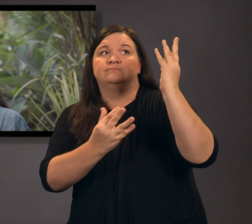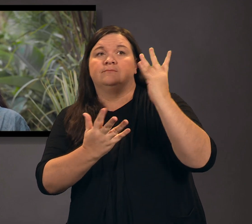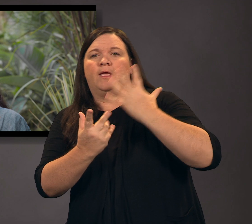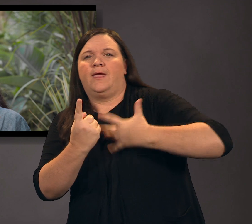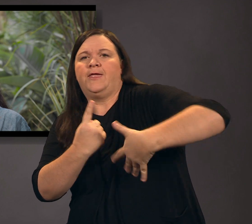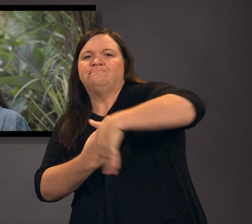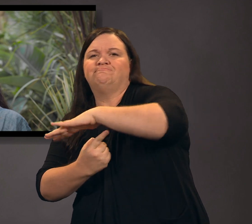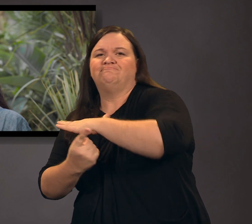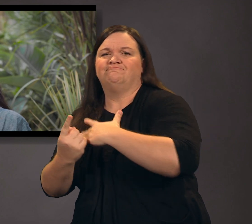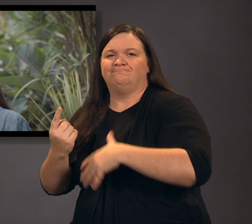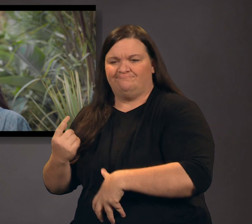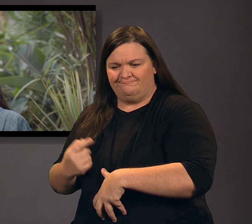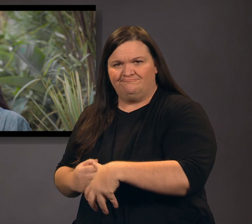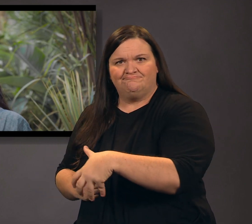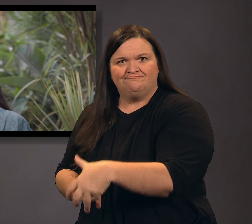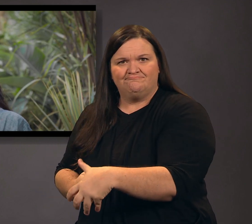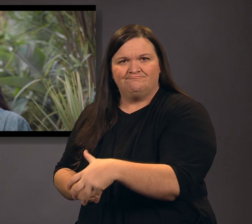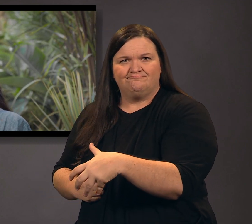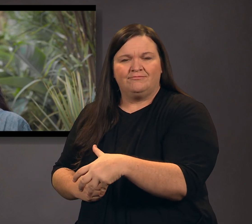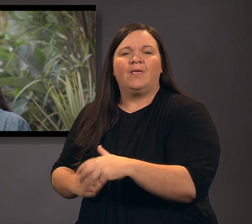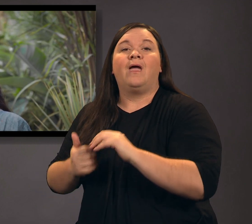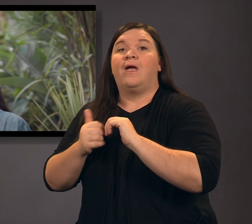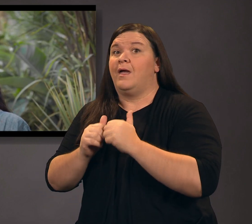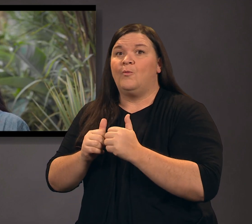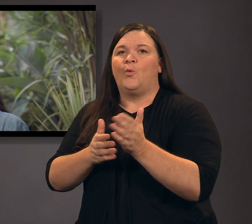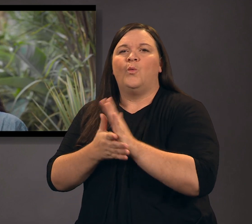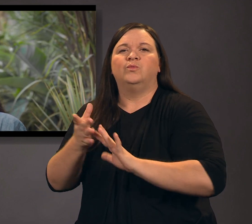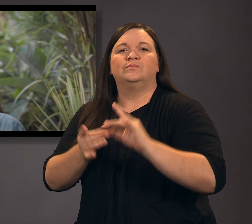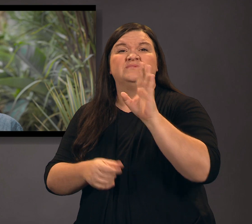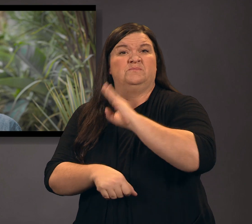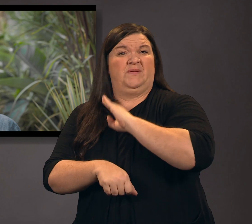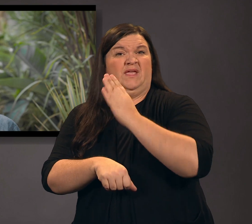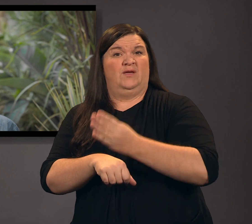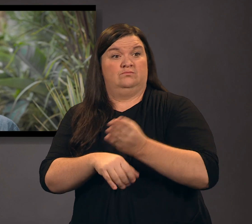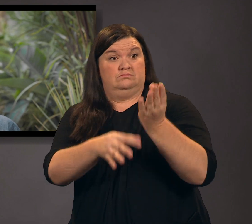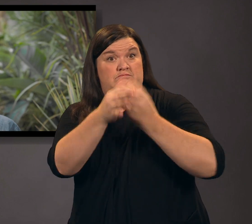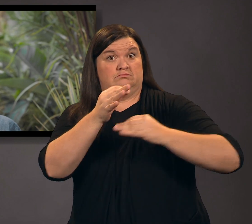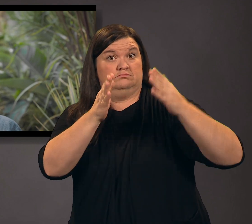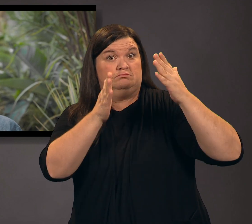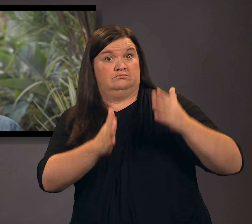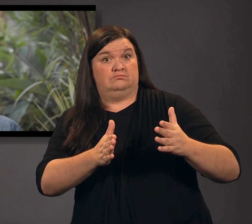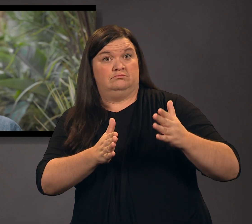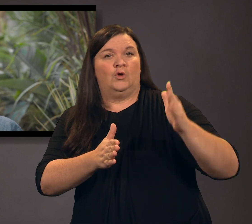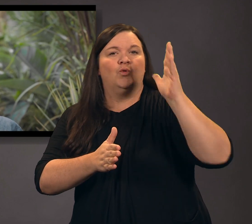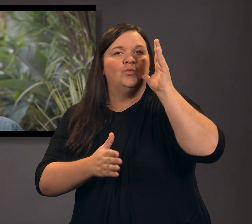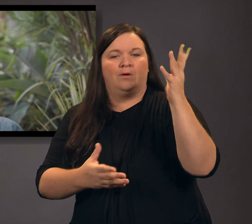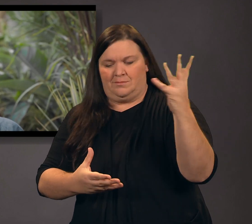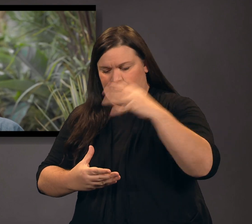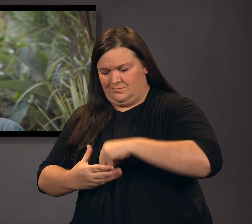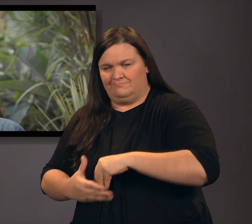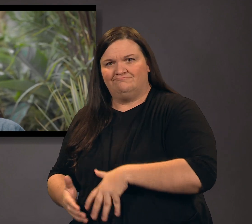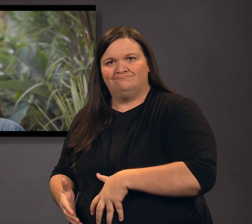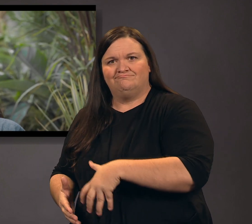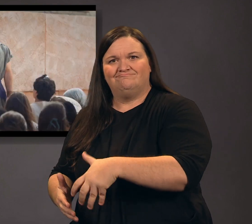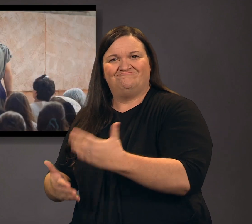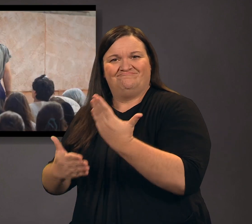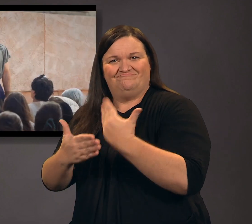and chosen vessel, who shall be overshadowed and conceived by the power of the Holy Ghost,